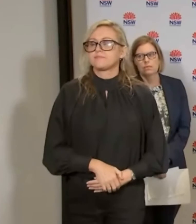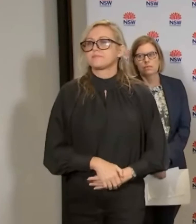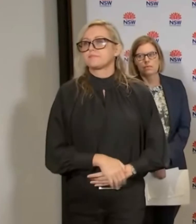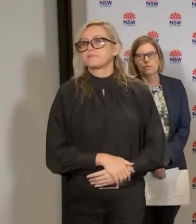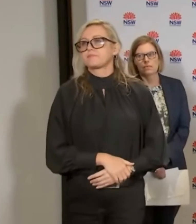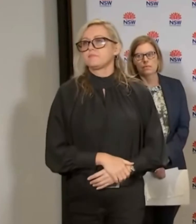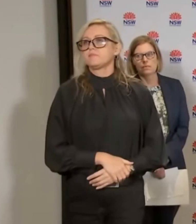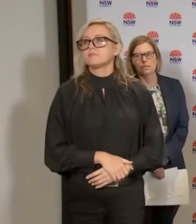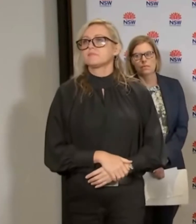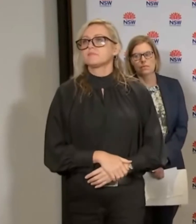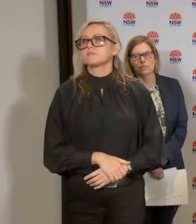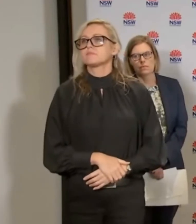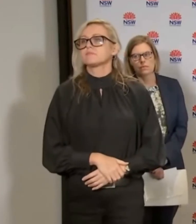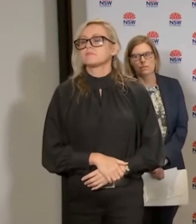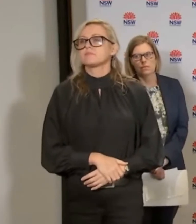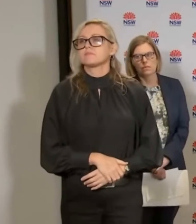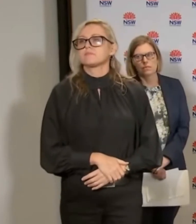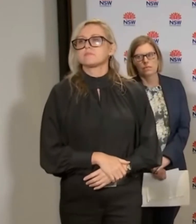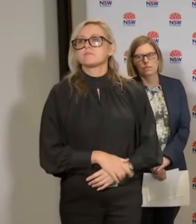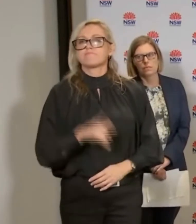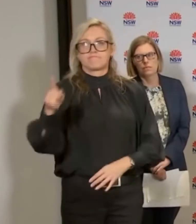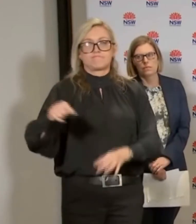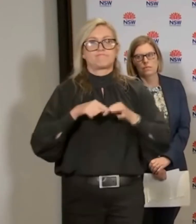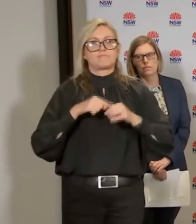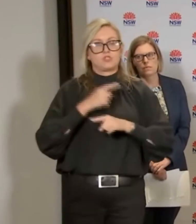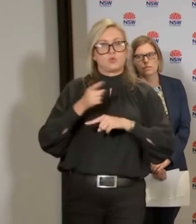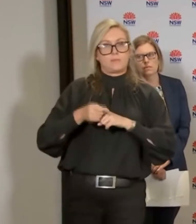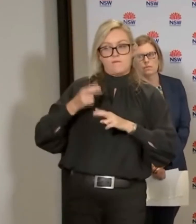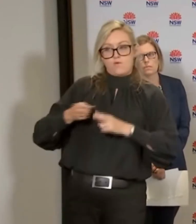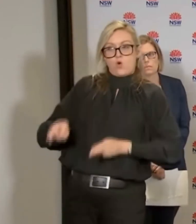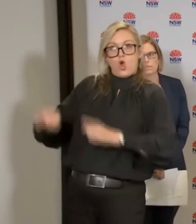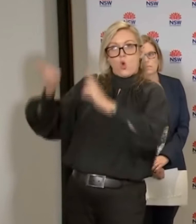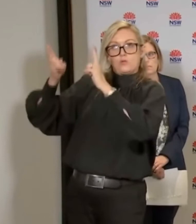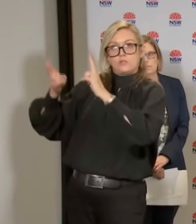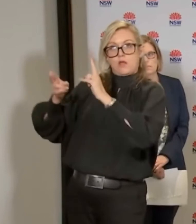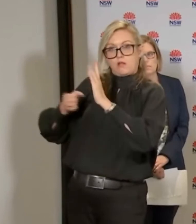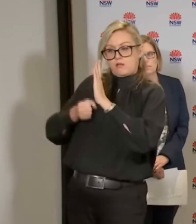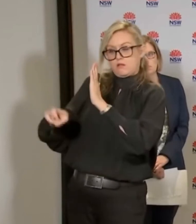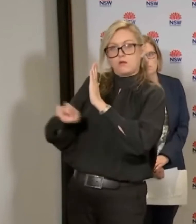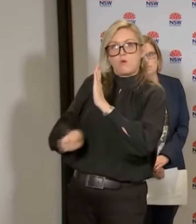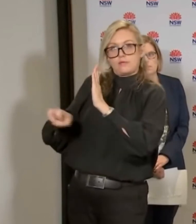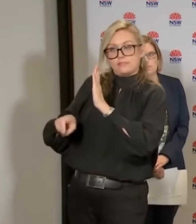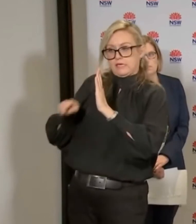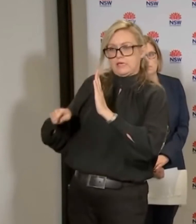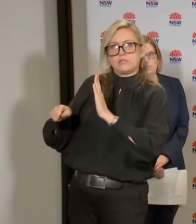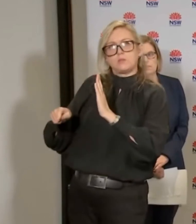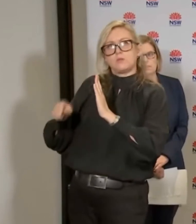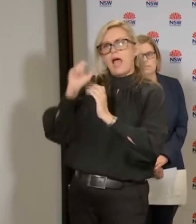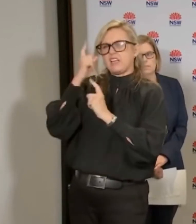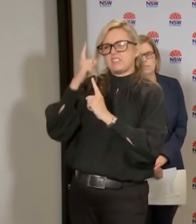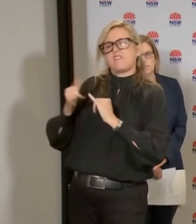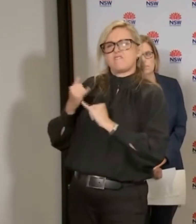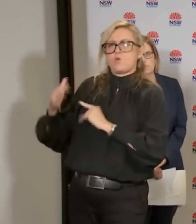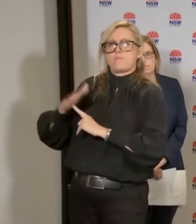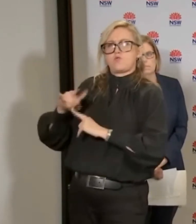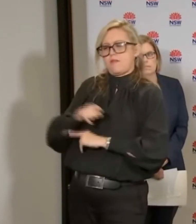because there's nothing locally transmitted. And I'm not seeking to get the sort of answer where you're undermining what is currently in process, but is